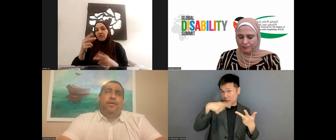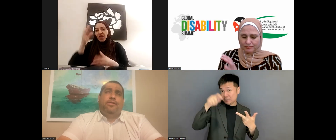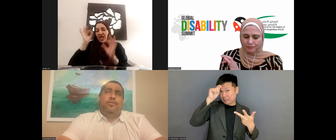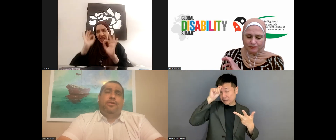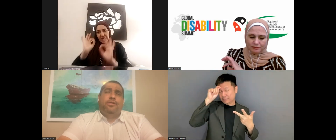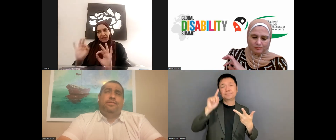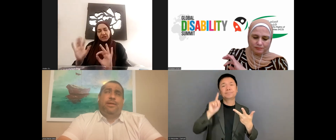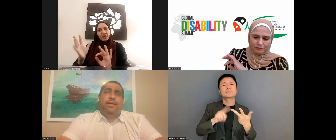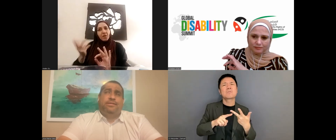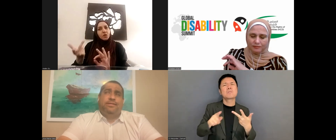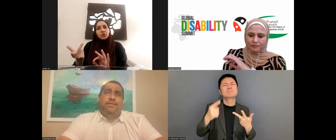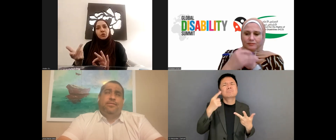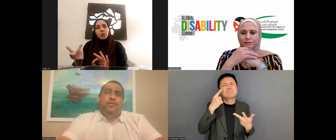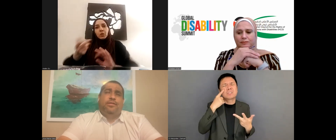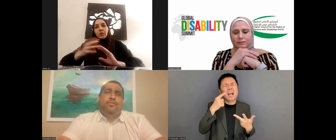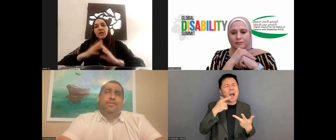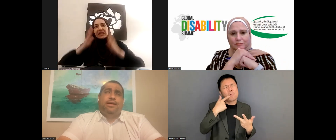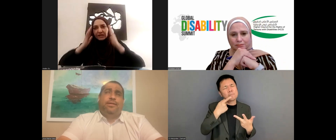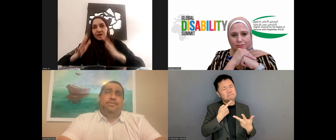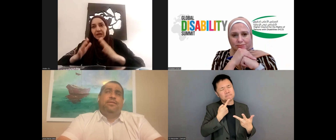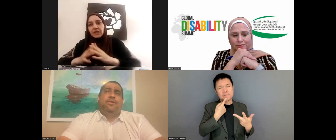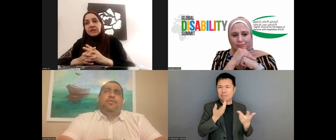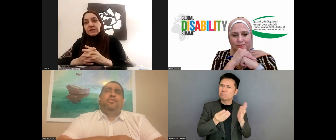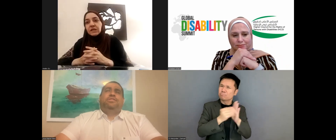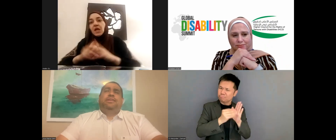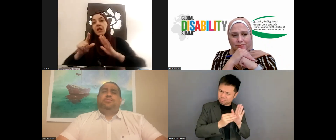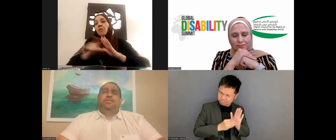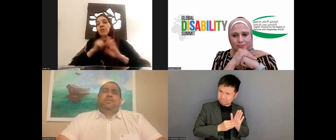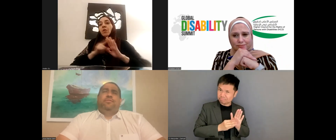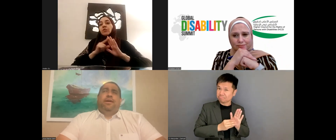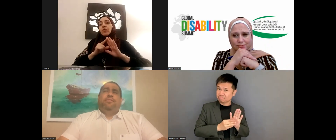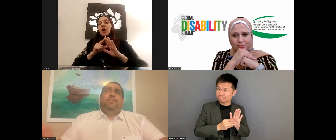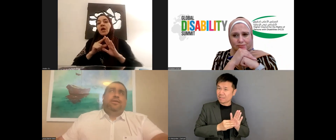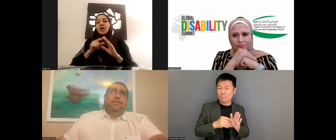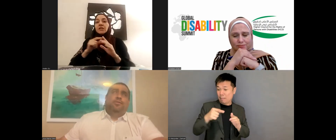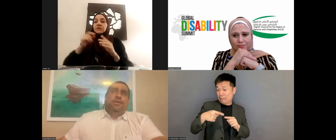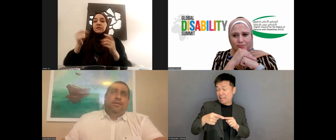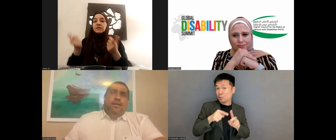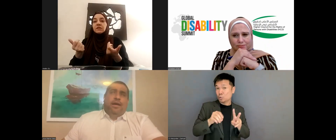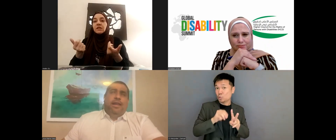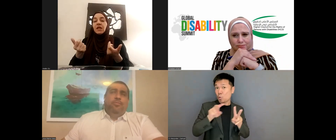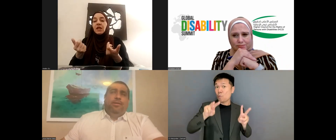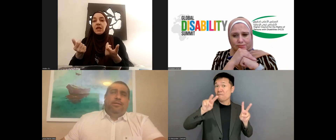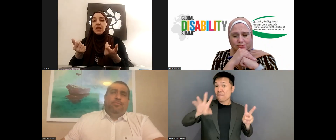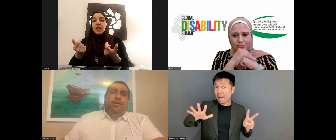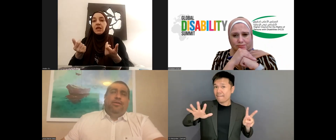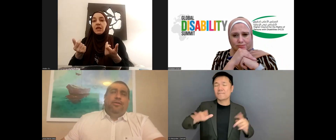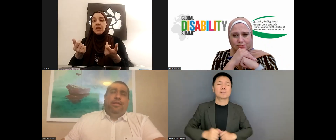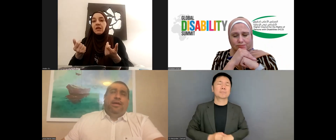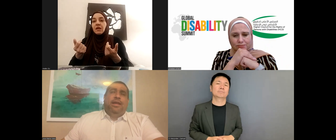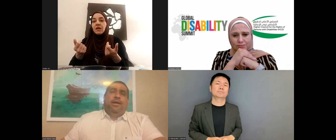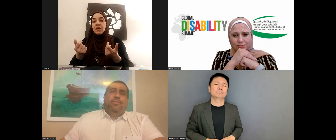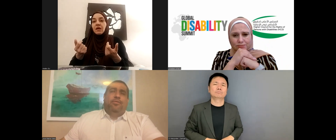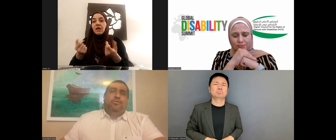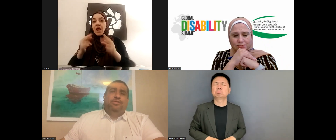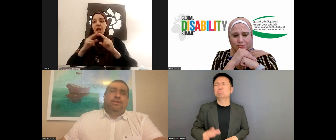were included in the summit or in the different summits. For GDS 2025, we are going a little bit beyond